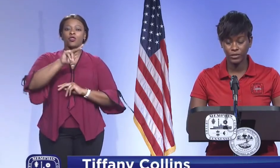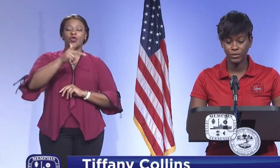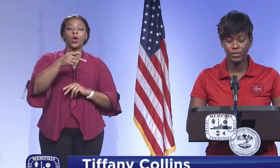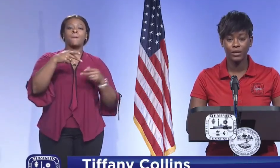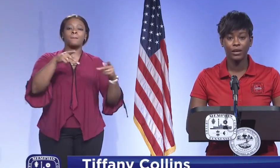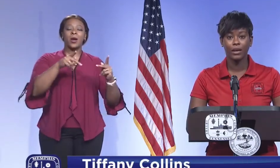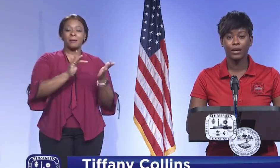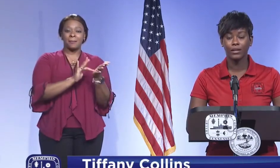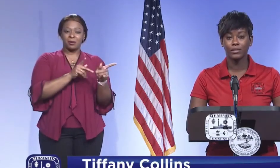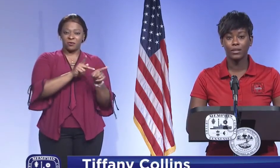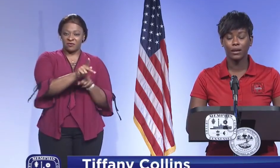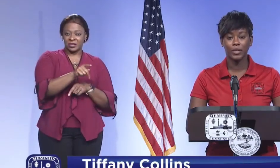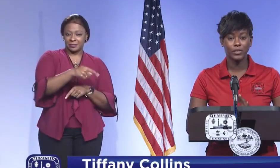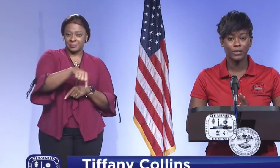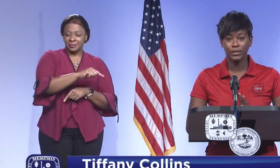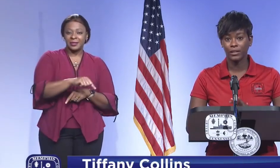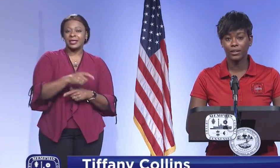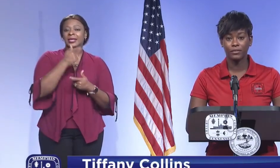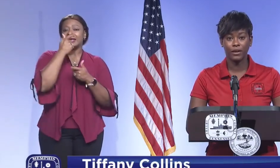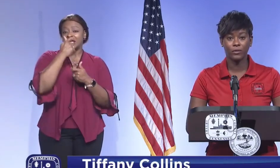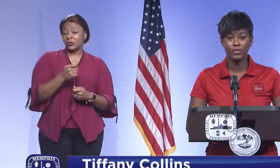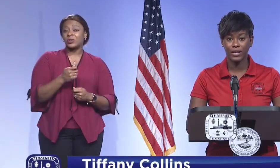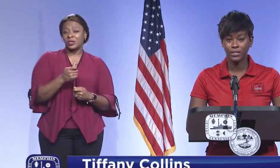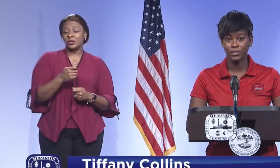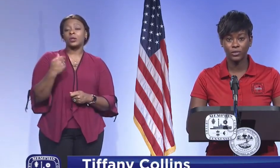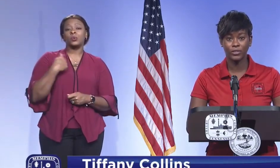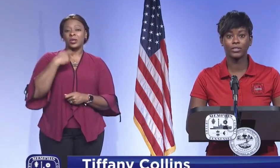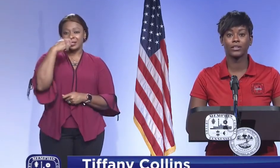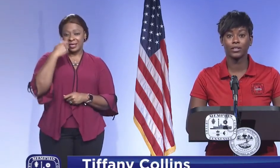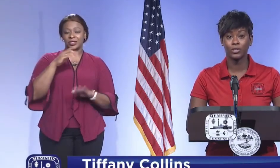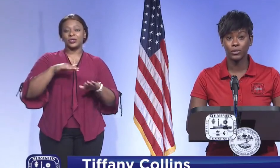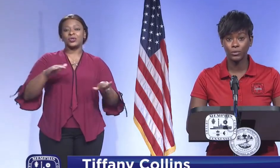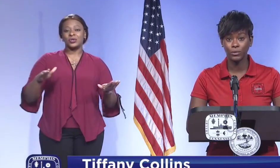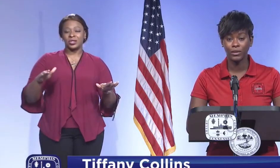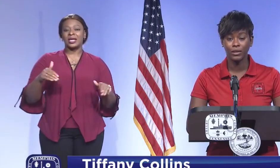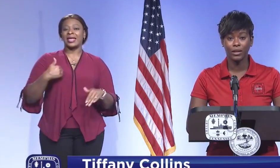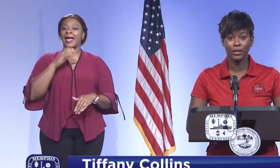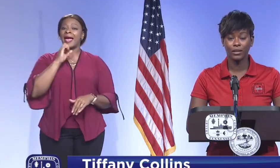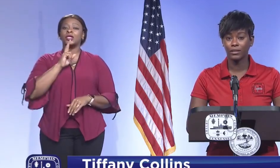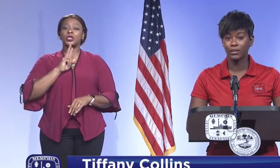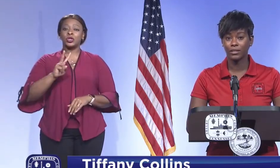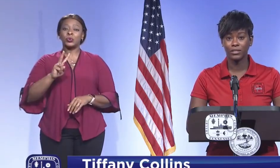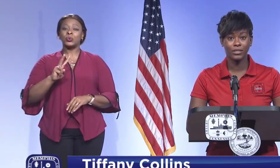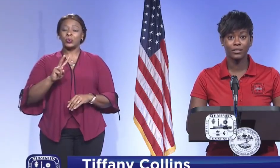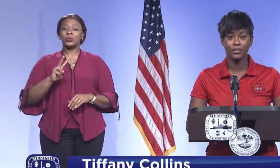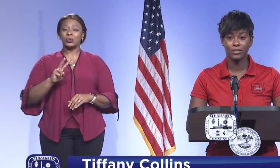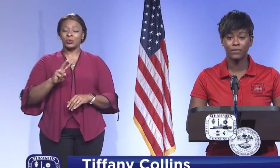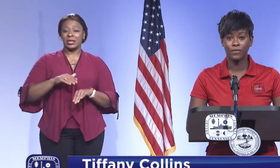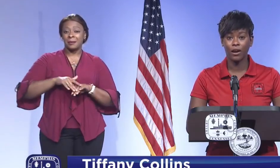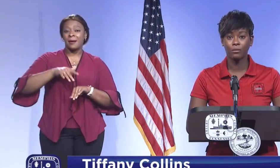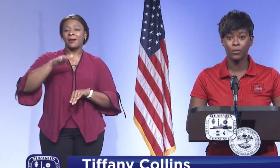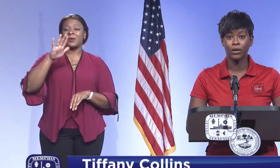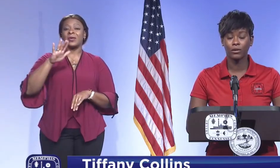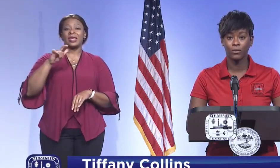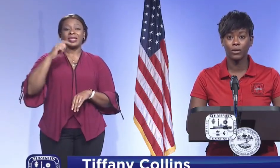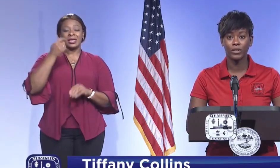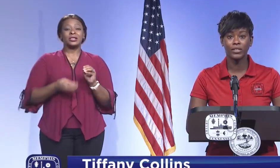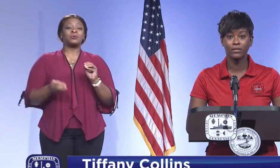professionals. And interestingly enough, we've tested children as young as two. and the test is far